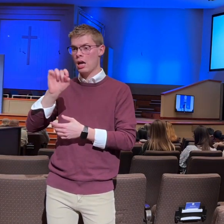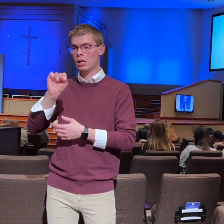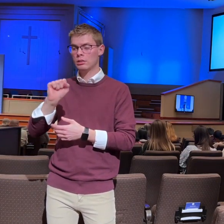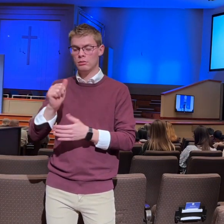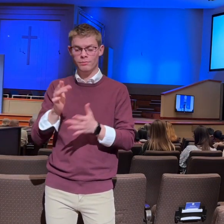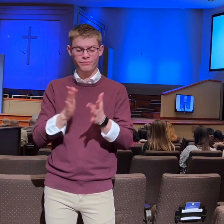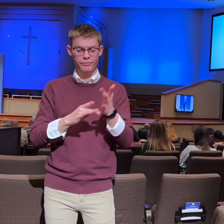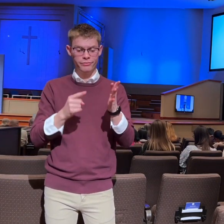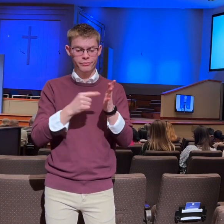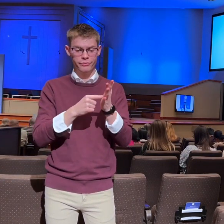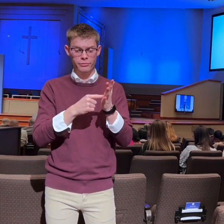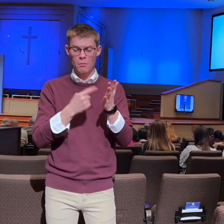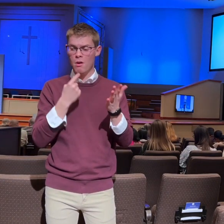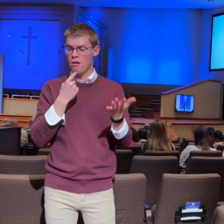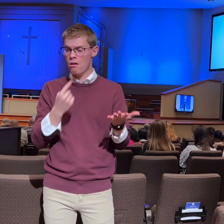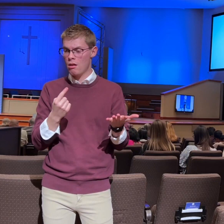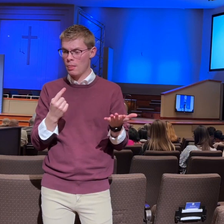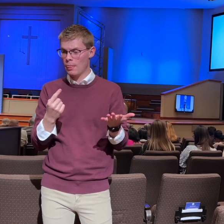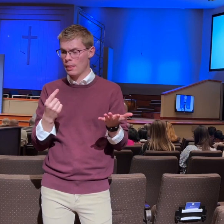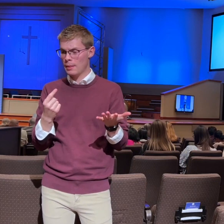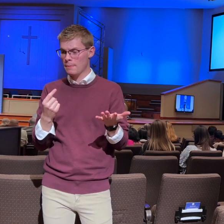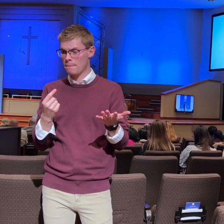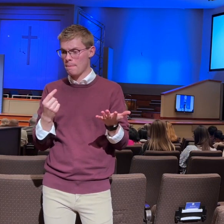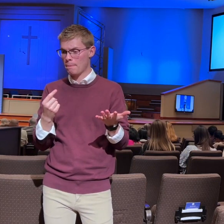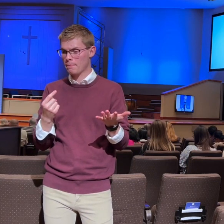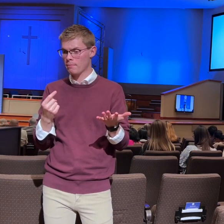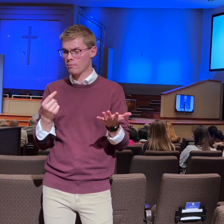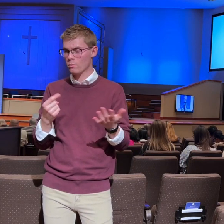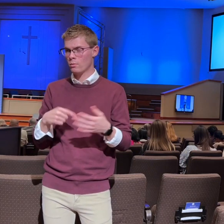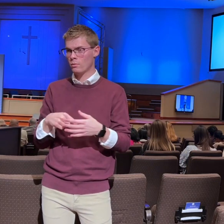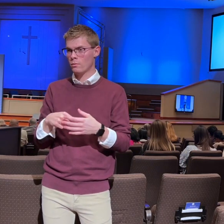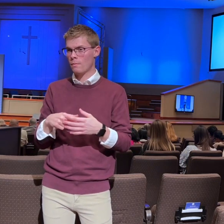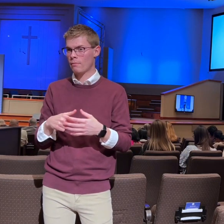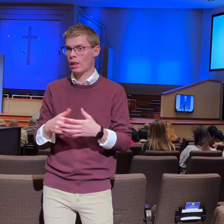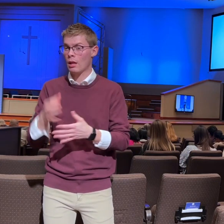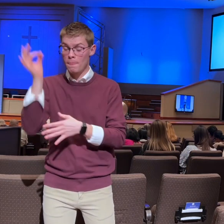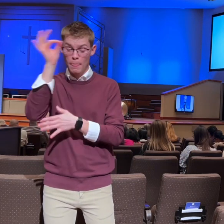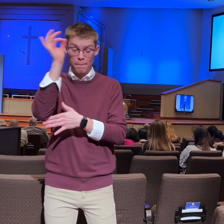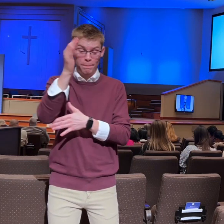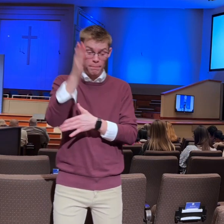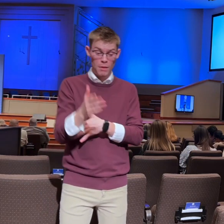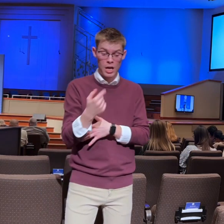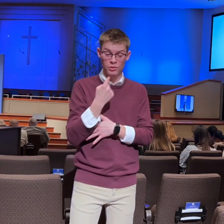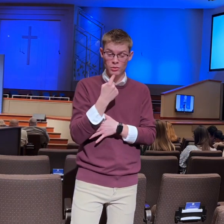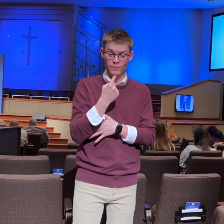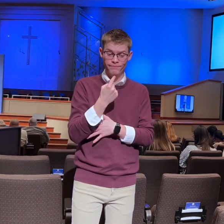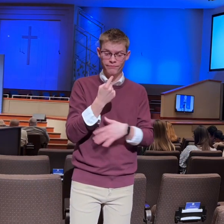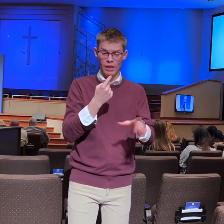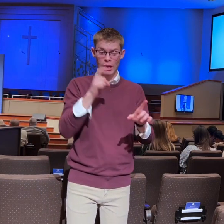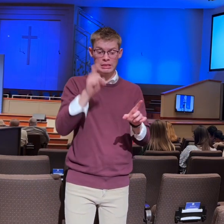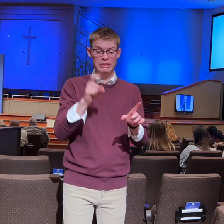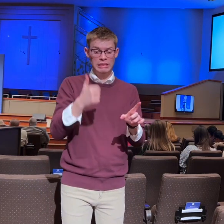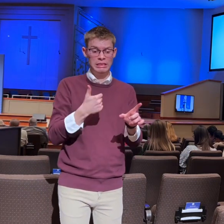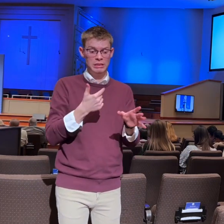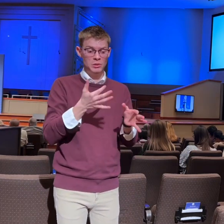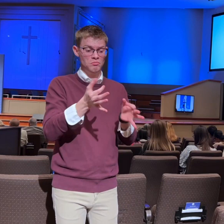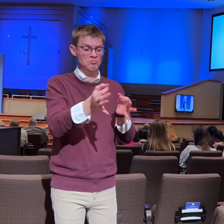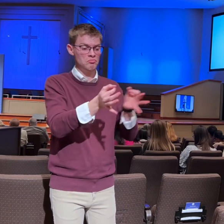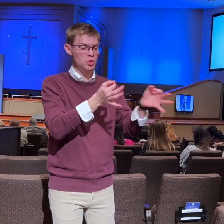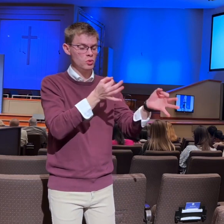yourselves and unto all the flock over which the Holy Ghost hath made you overseers to feed the church of God which he hath purchased with his own blood.